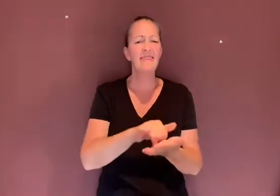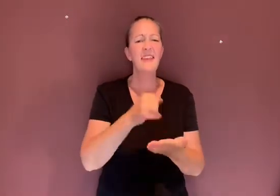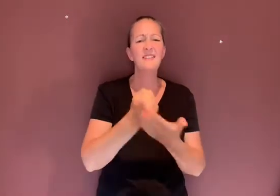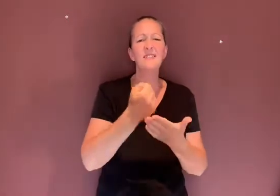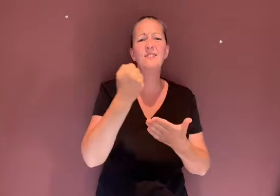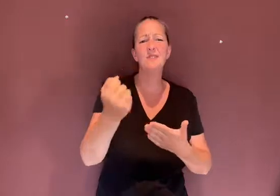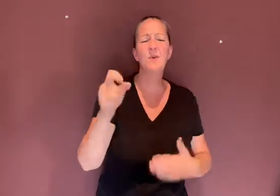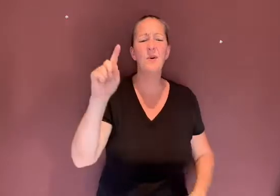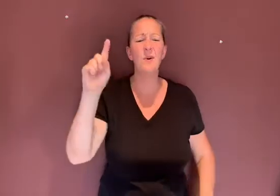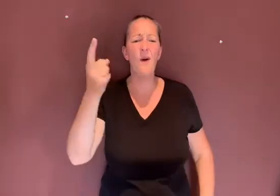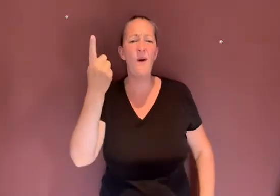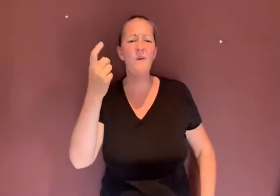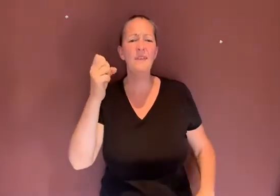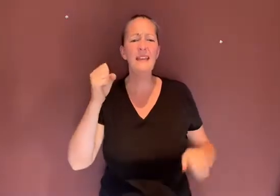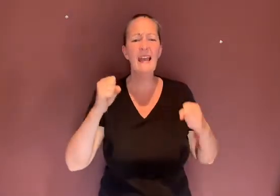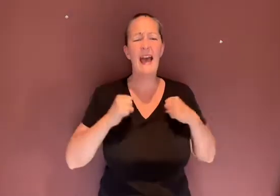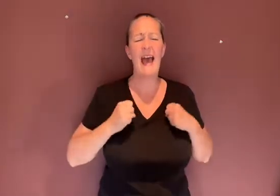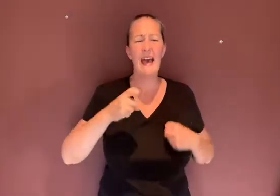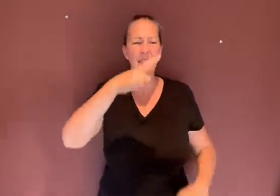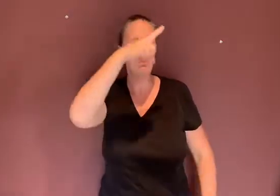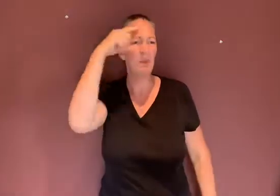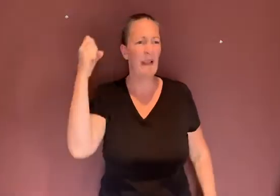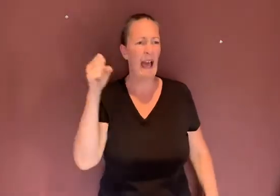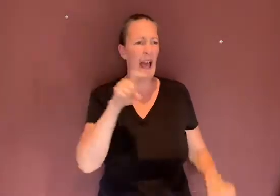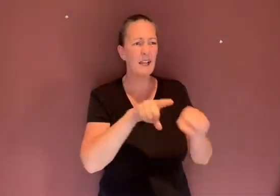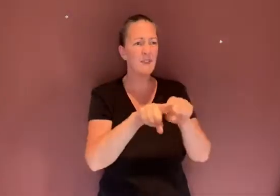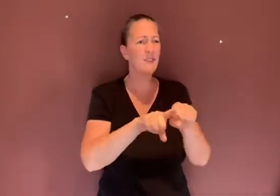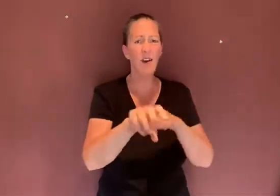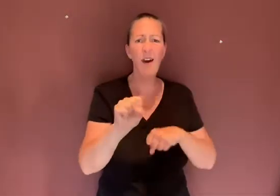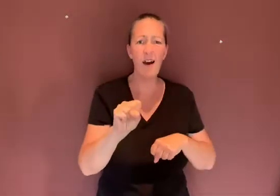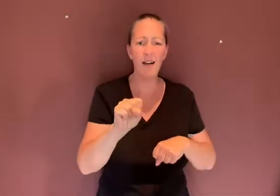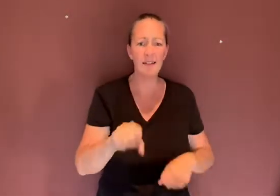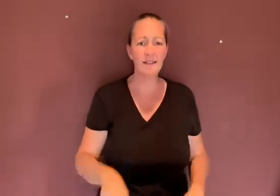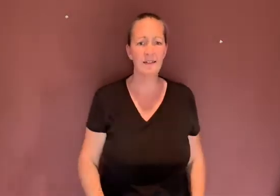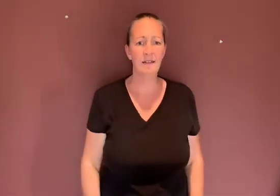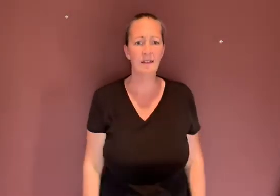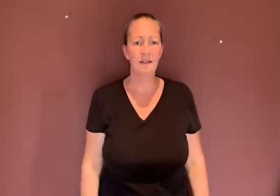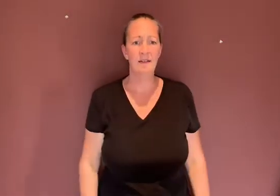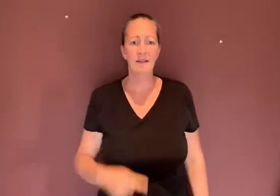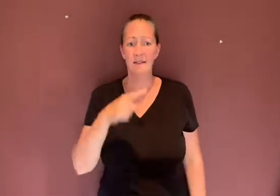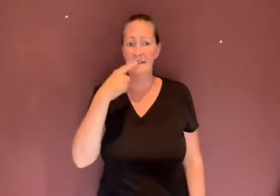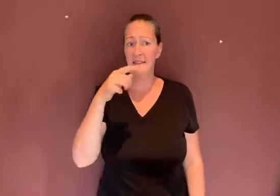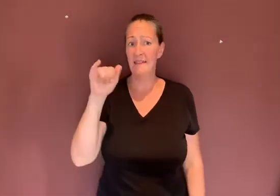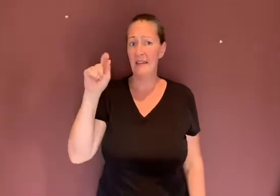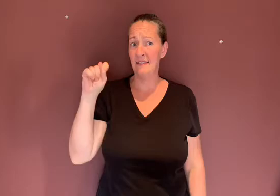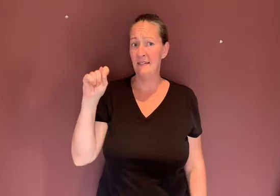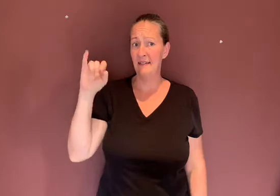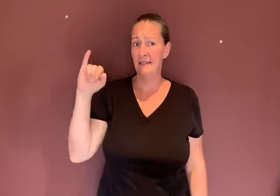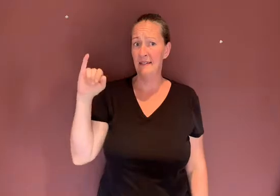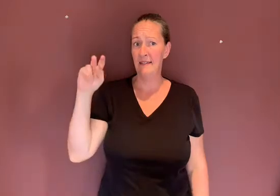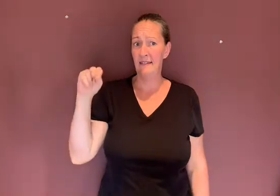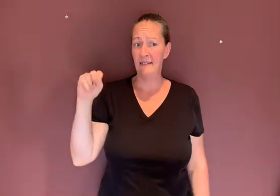This store only has black socks, said